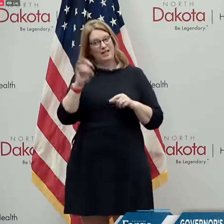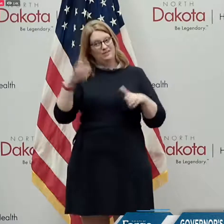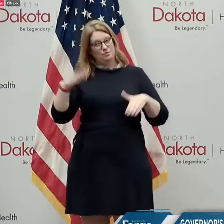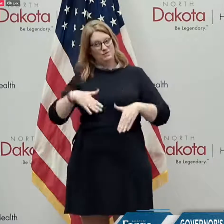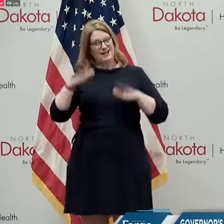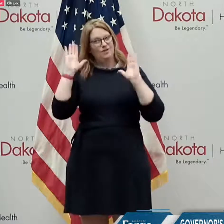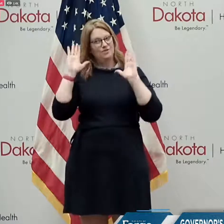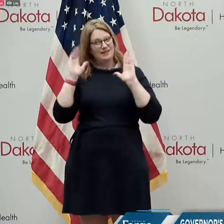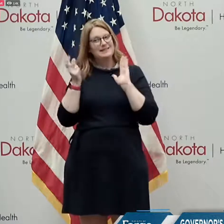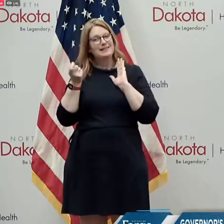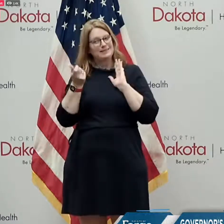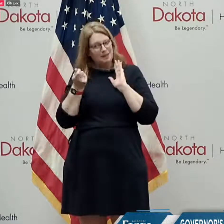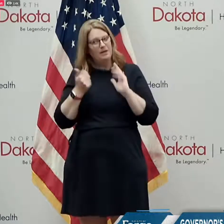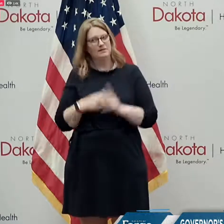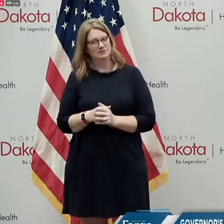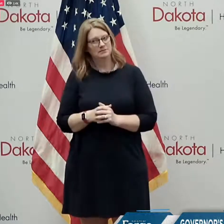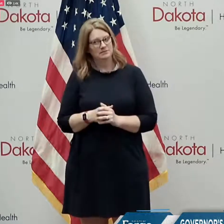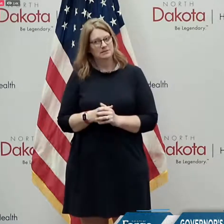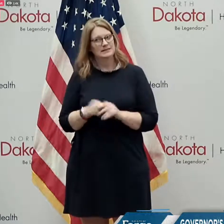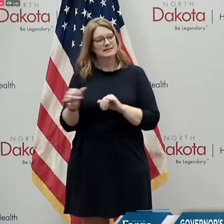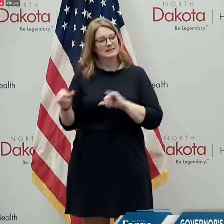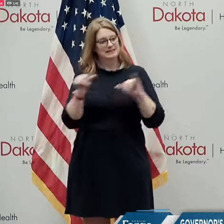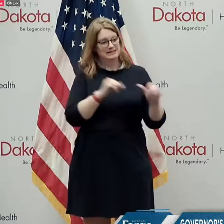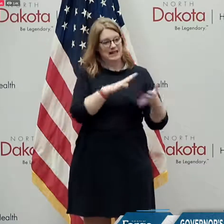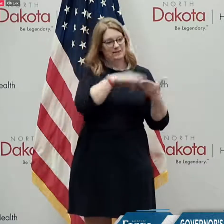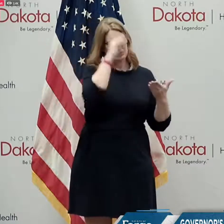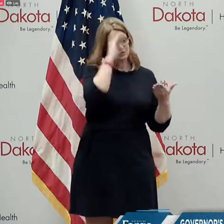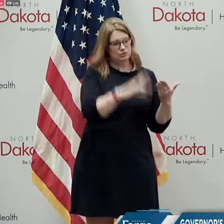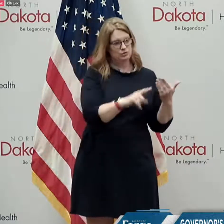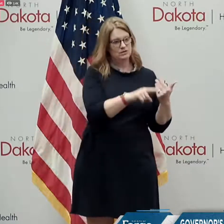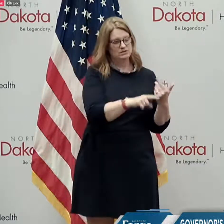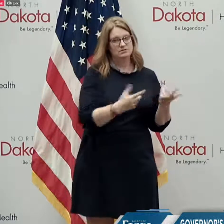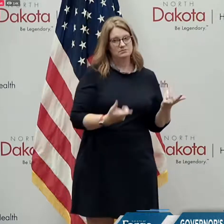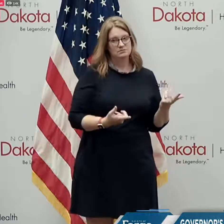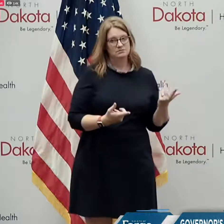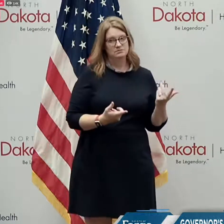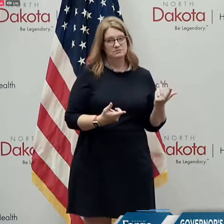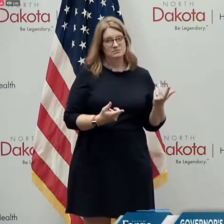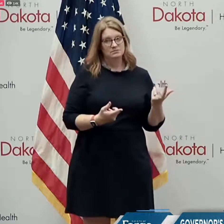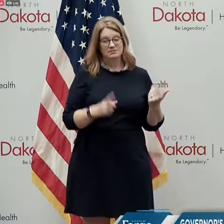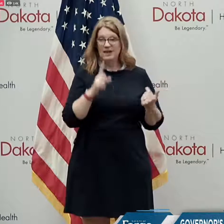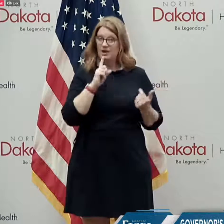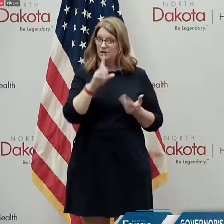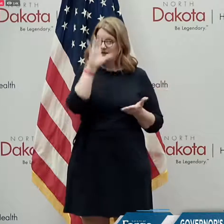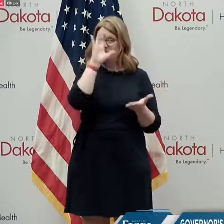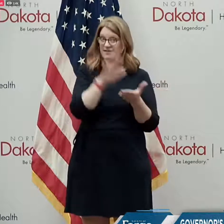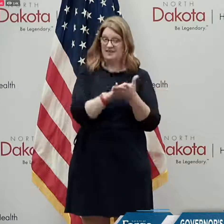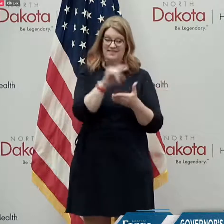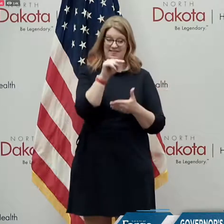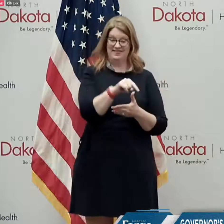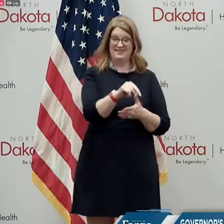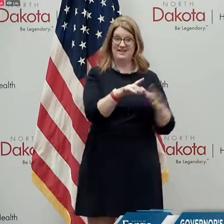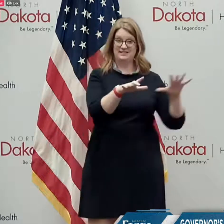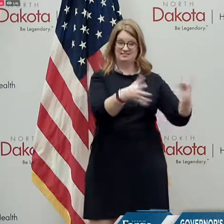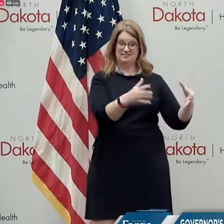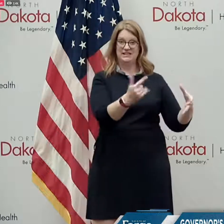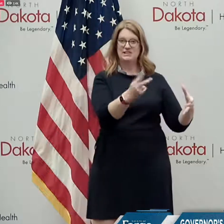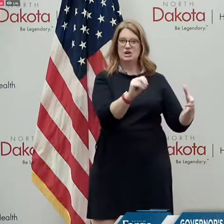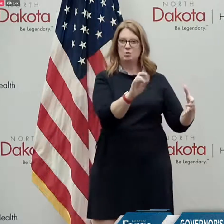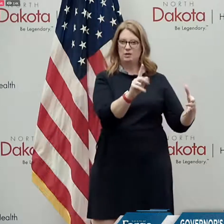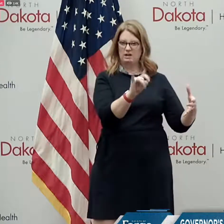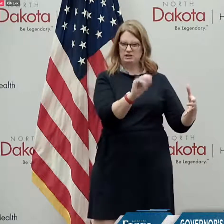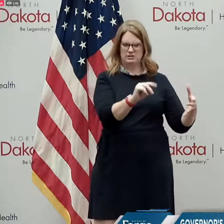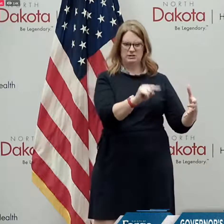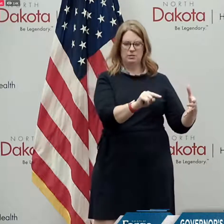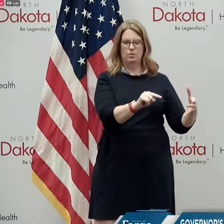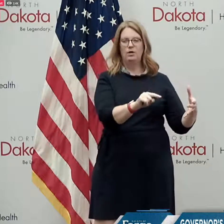students did for us this spring. I've said often before that I believe that this generation in our schools right now have the opportunity and